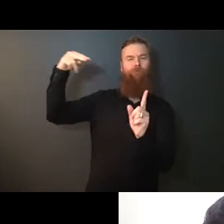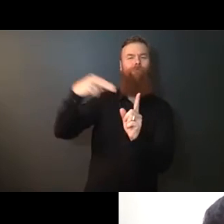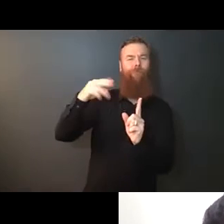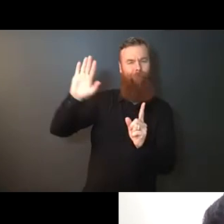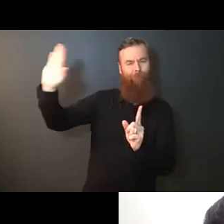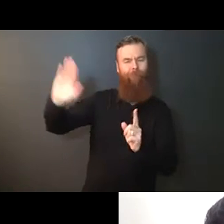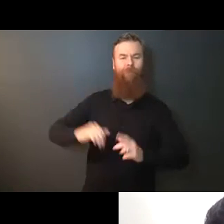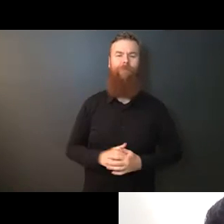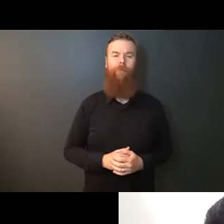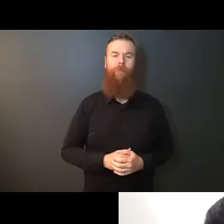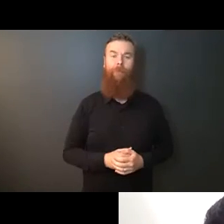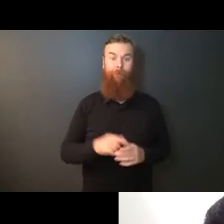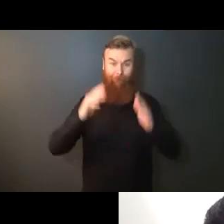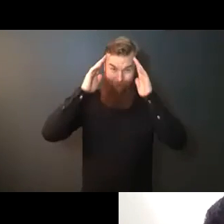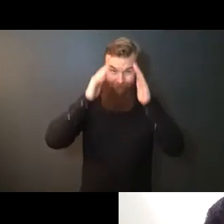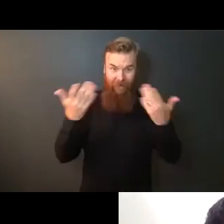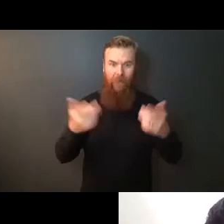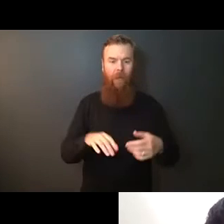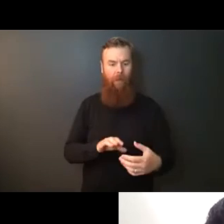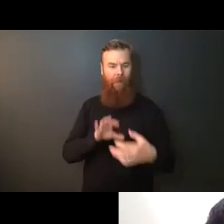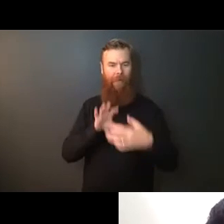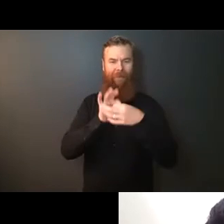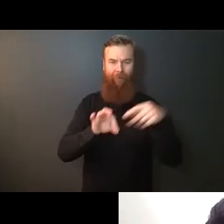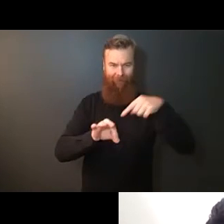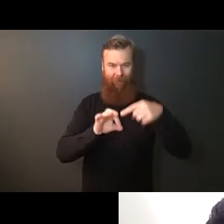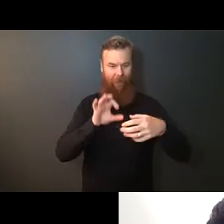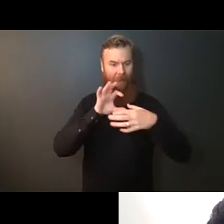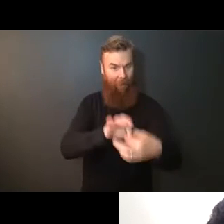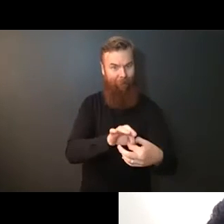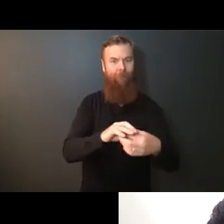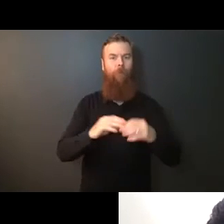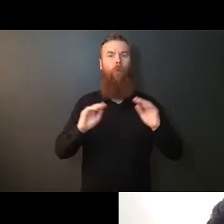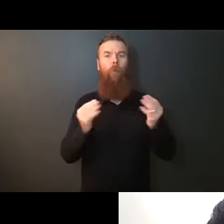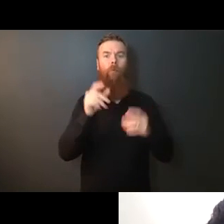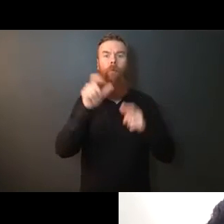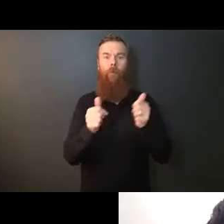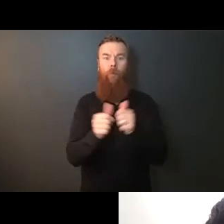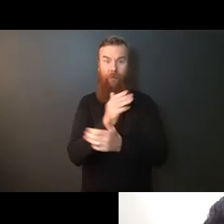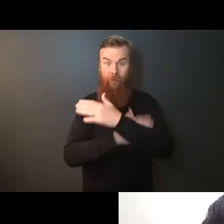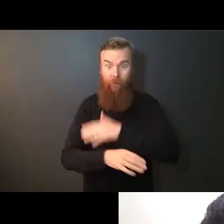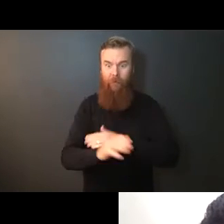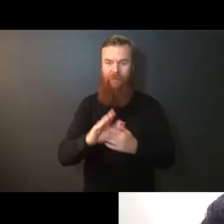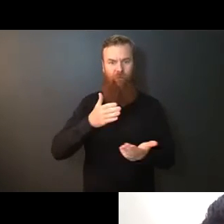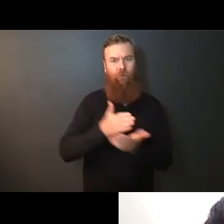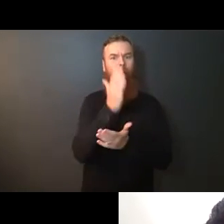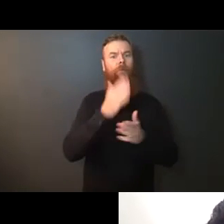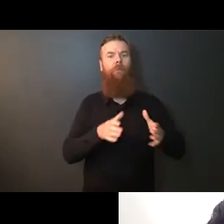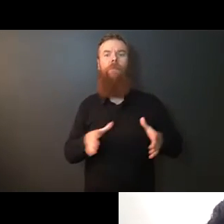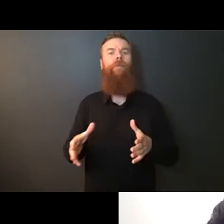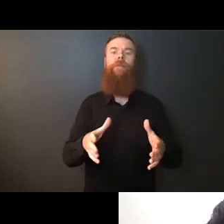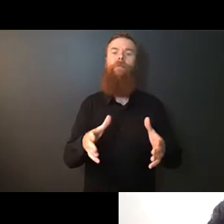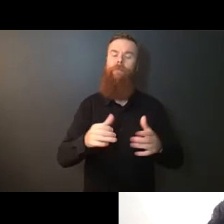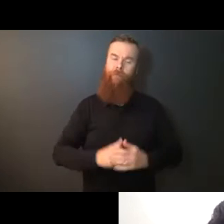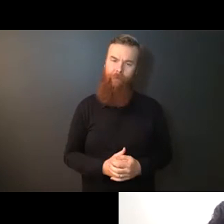people in the disability rights movements. First of all, you know that one of the main characteristics of IDA, it's part